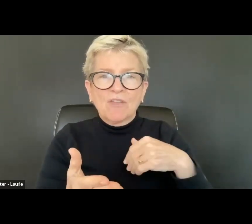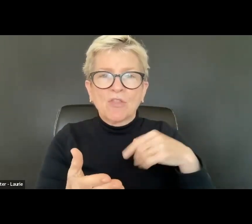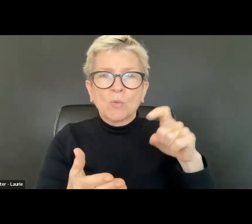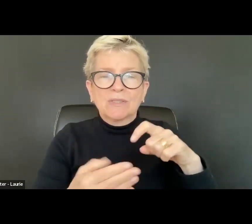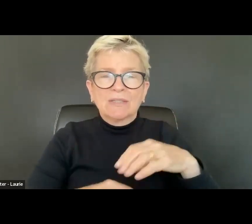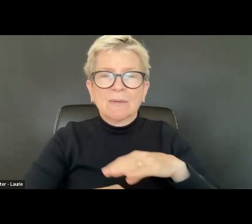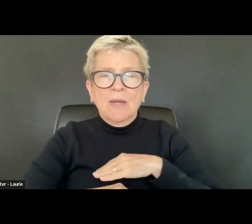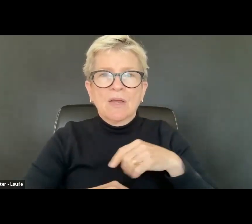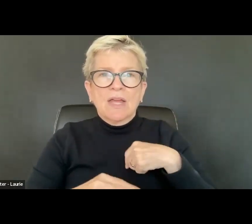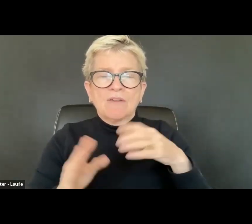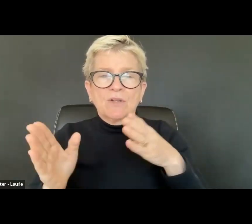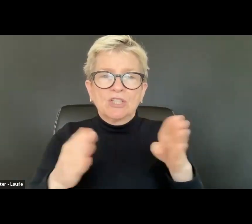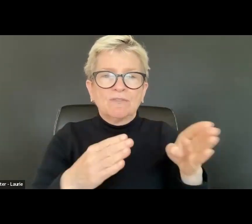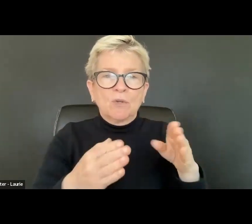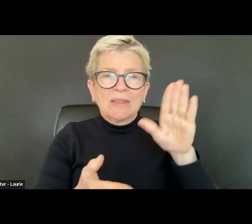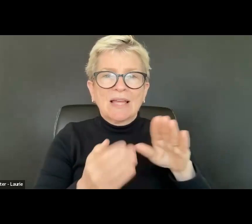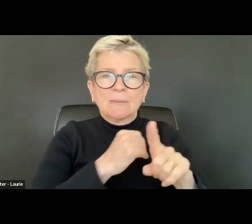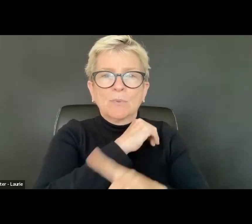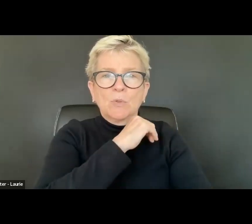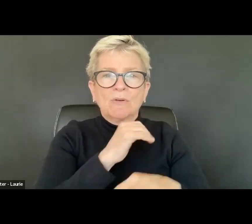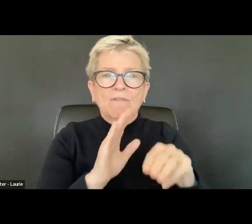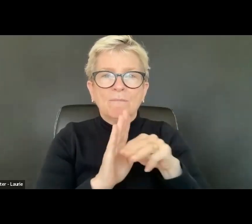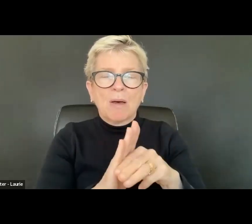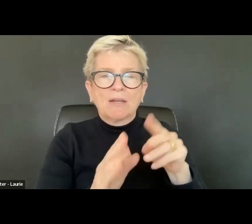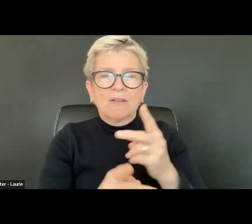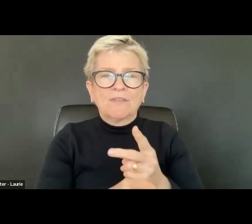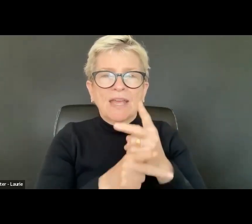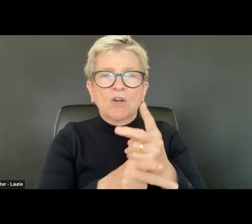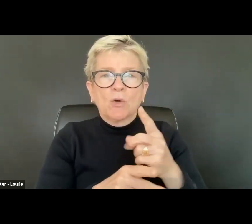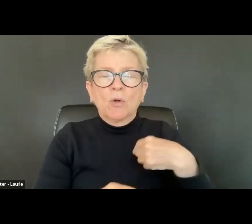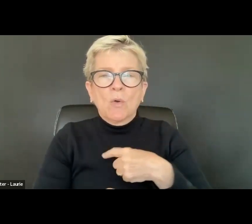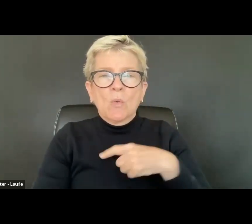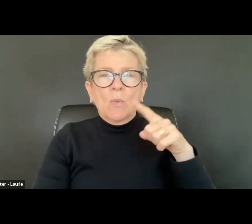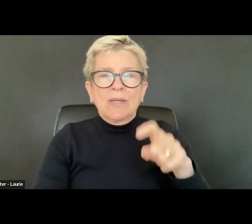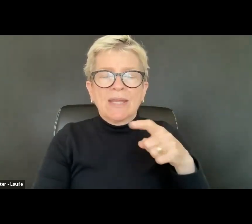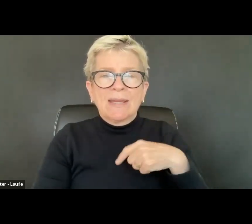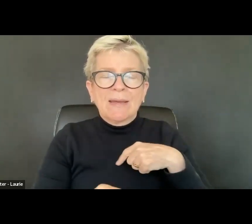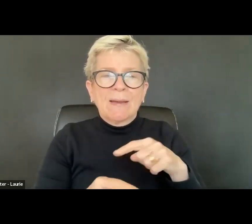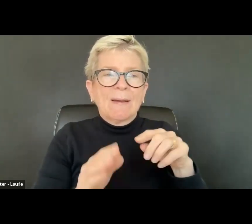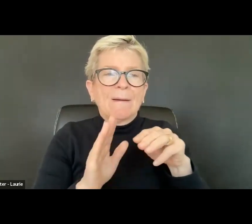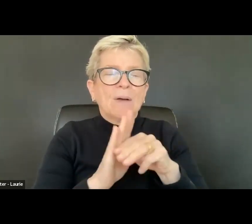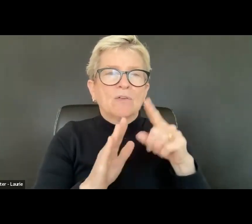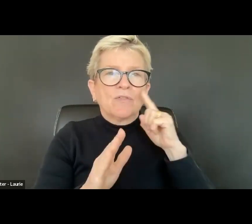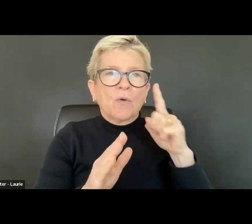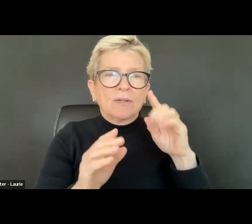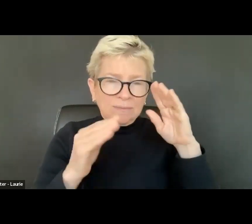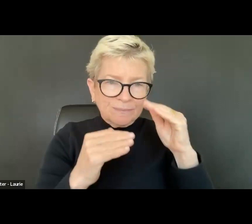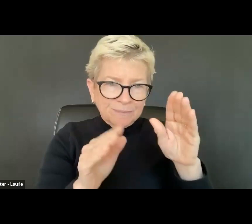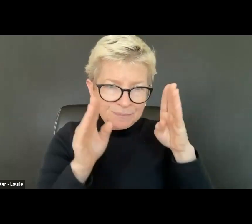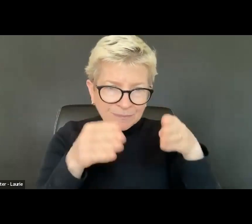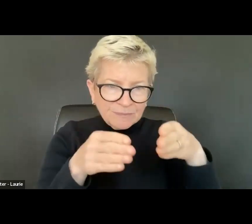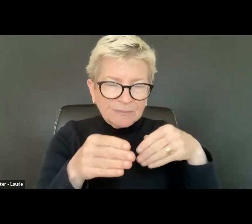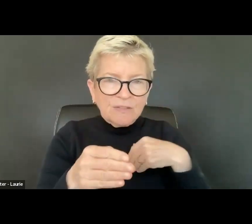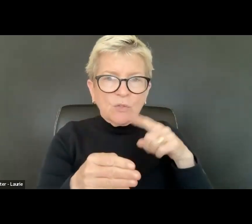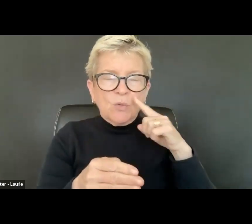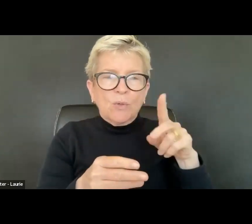less punitive model of care, we also need to have a plan that includes restrictive measures when they are expressly needed to keep an individual and